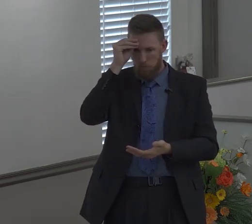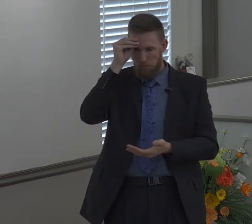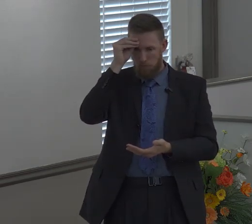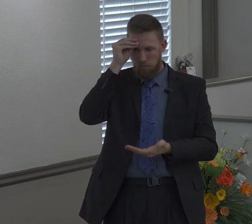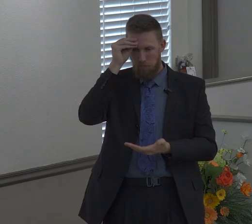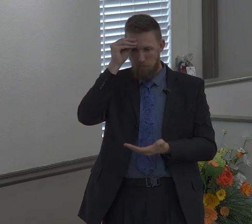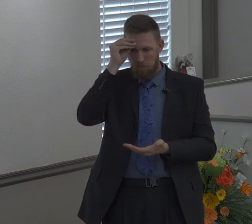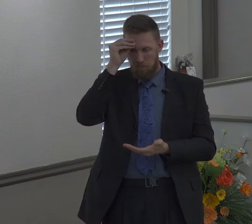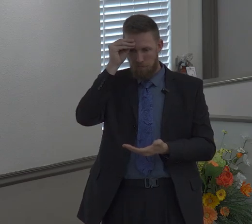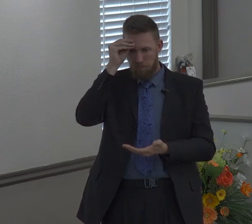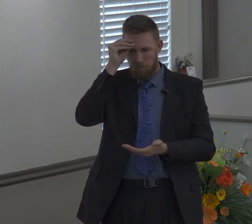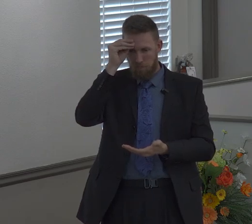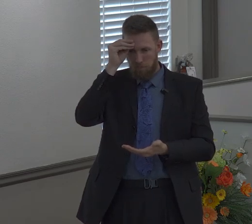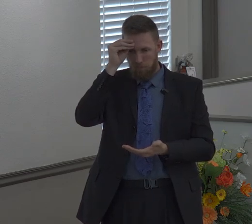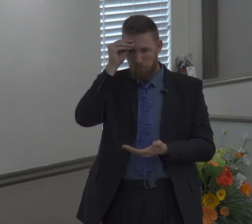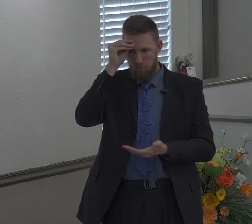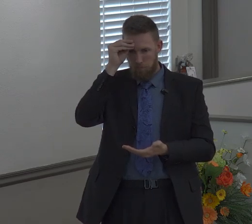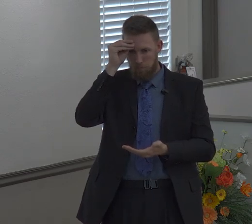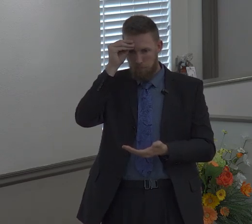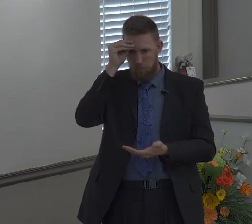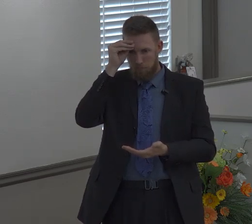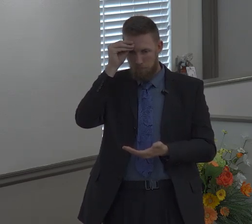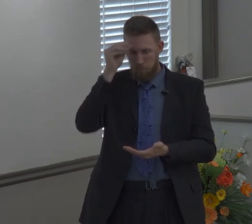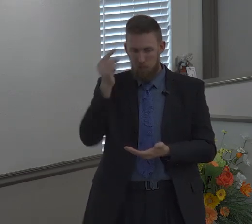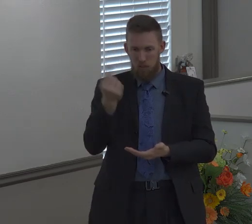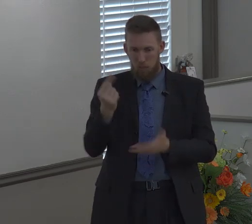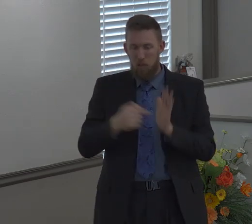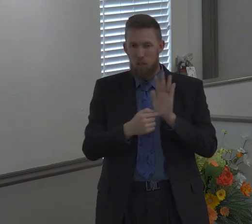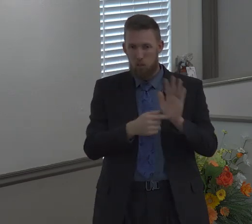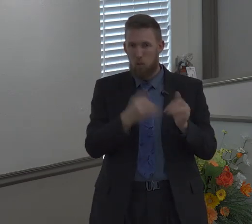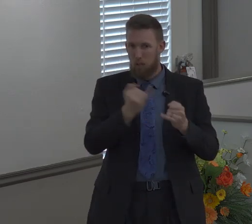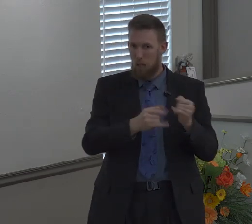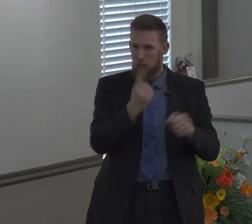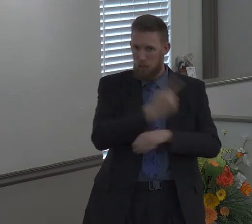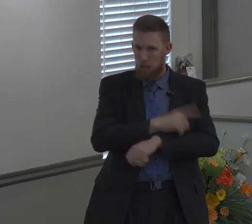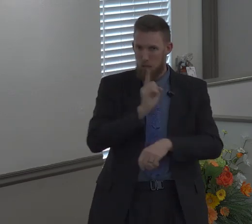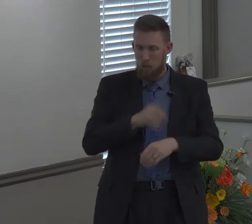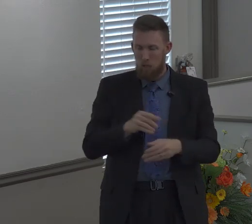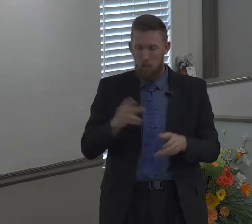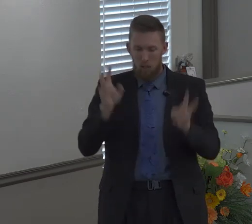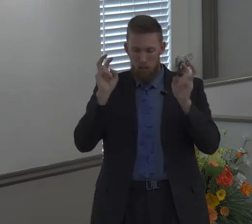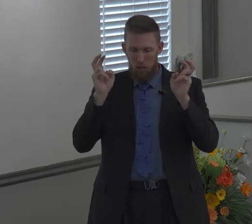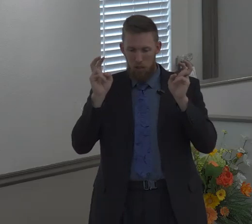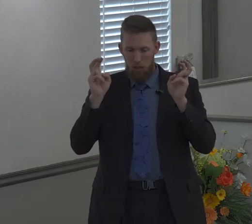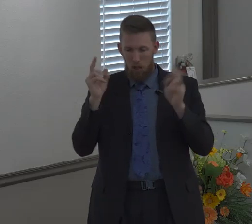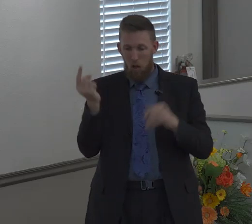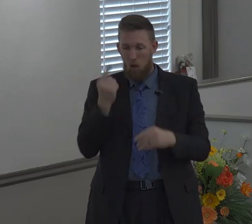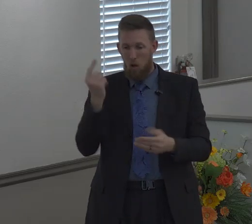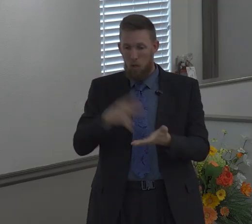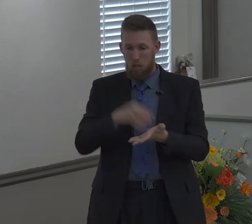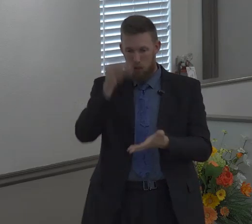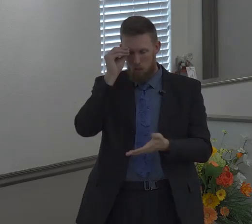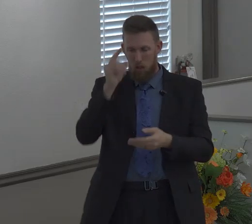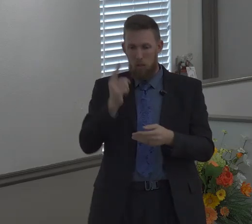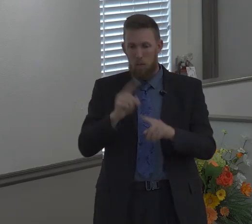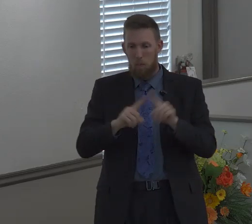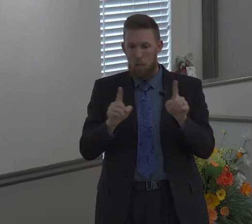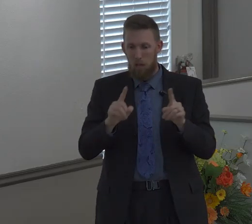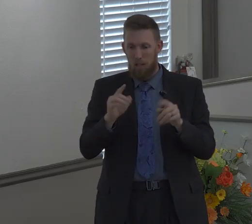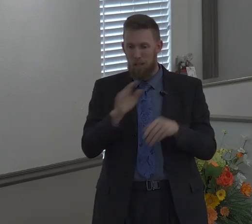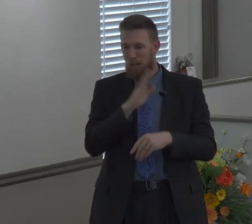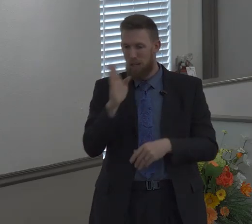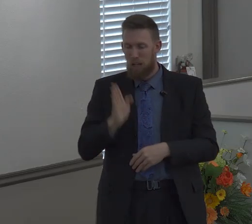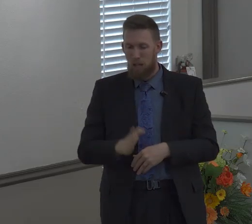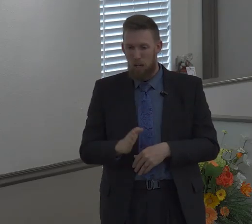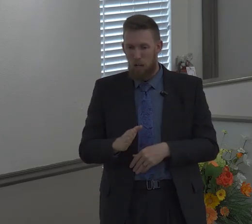this is one of the hallmarks of the last days. One of the hallmarks of the last days. Ever learning